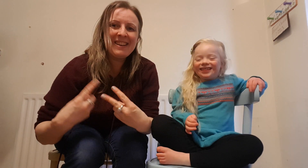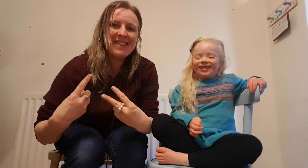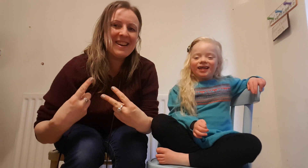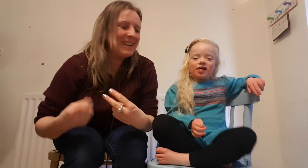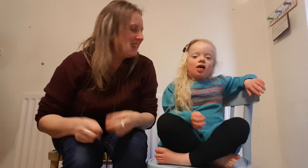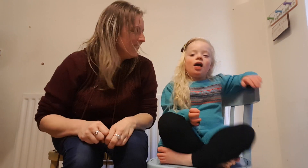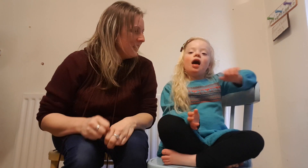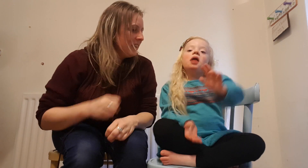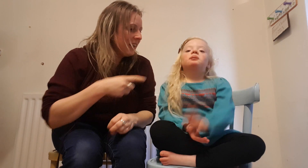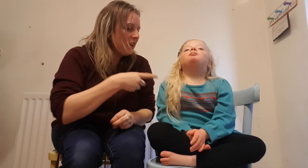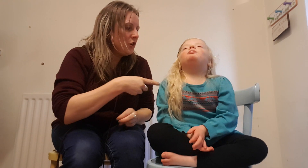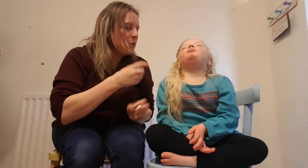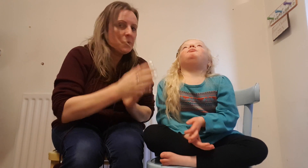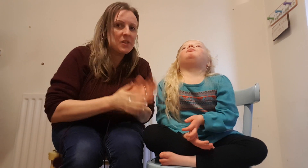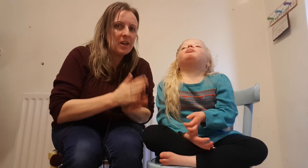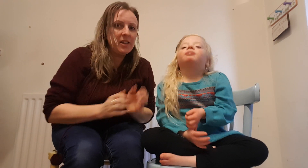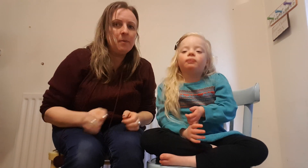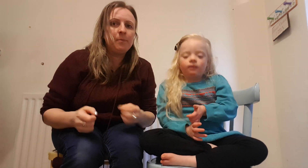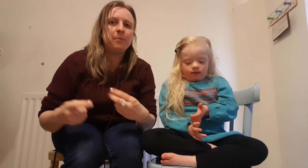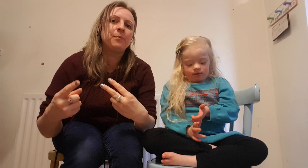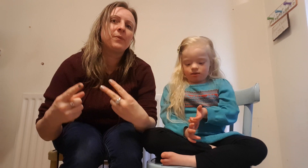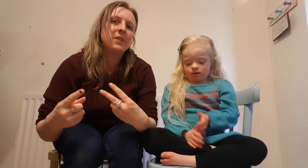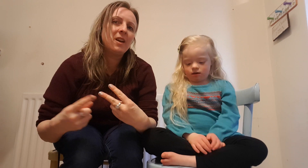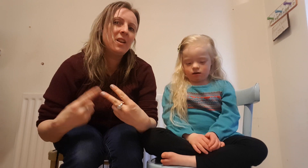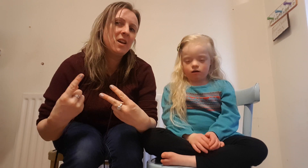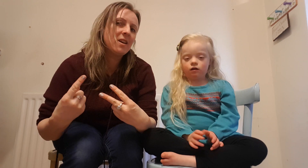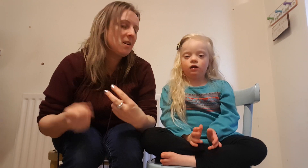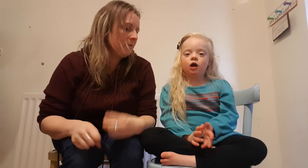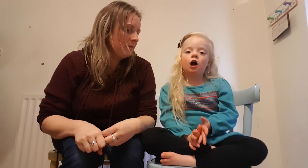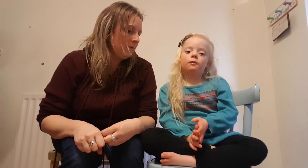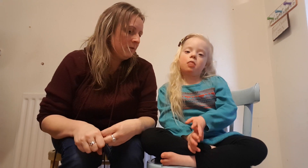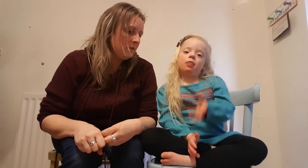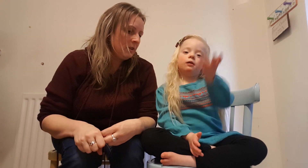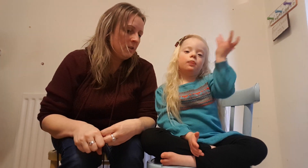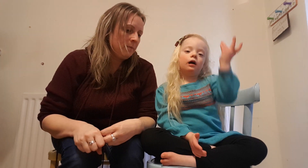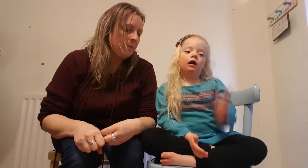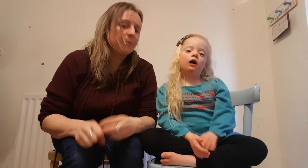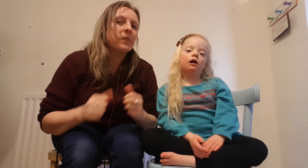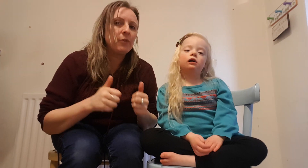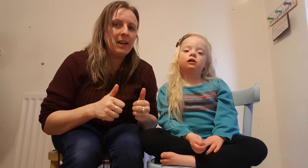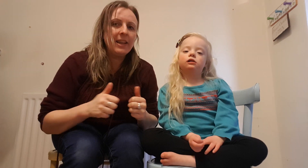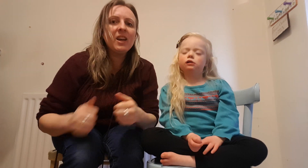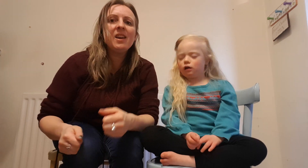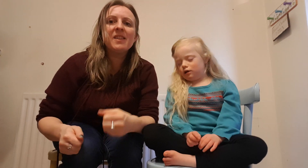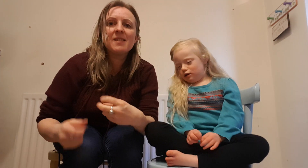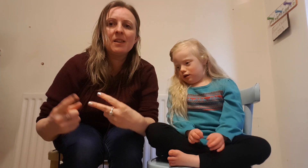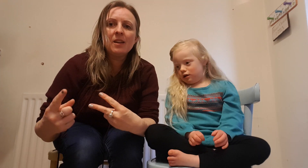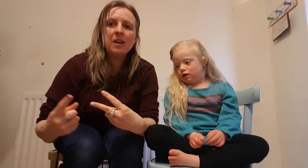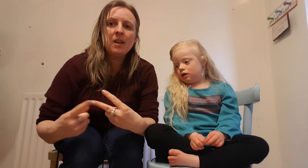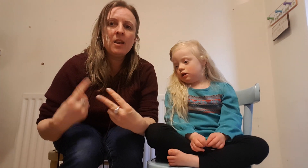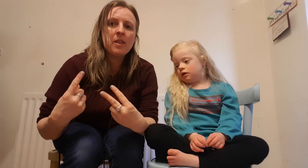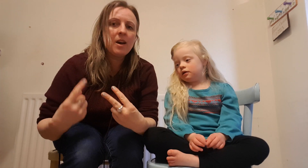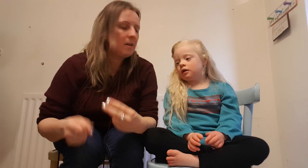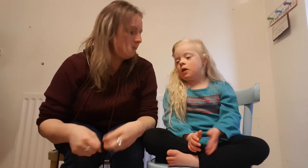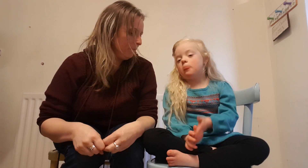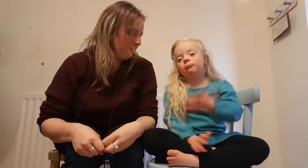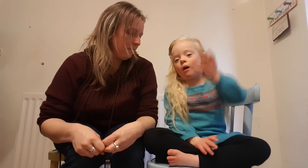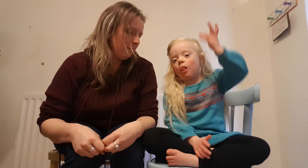Another. Can you sign another? Blah, blah, blah. Really good. Another. Blah, blah,